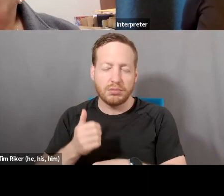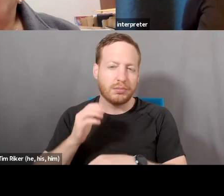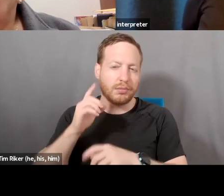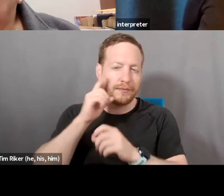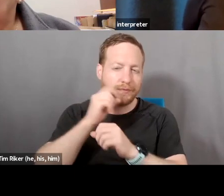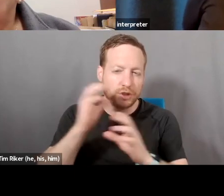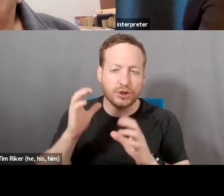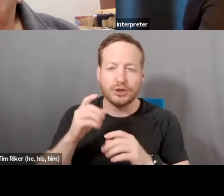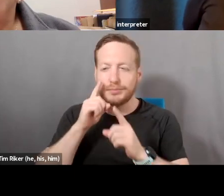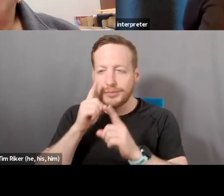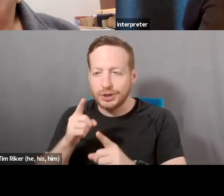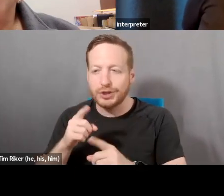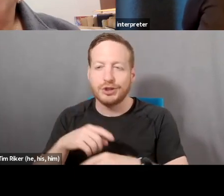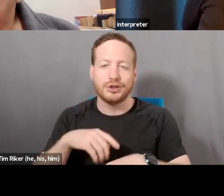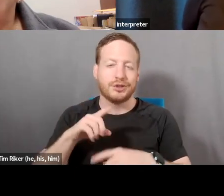bylaws,